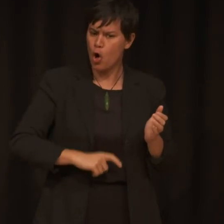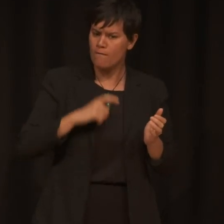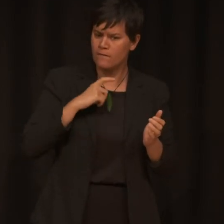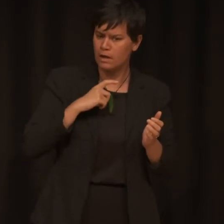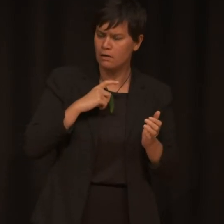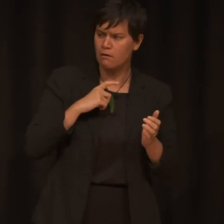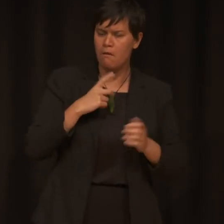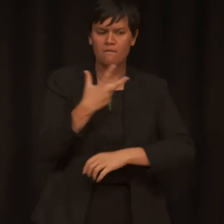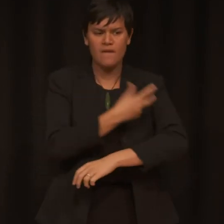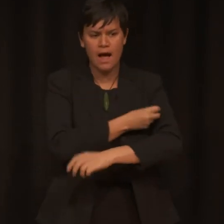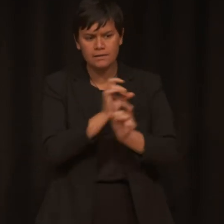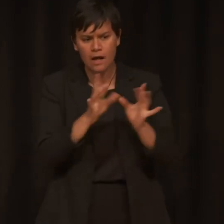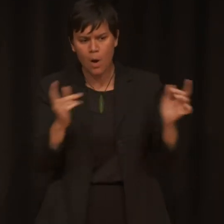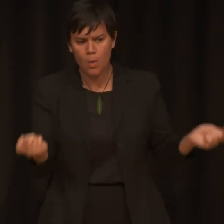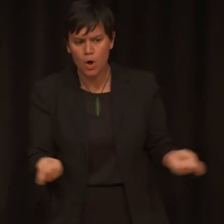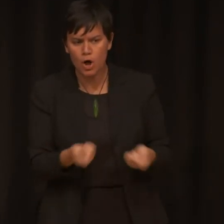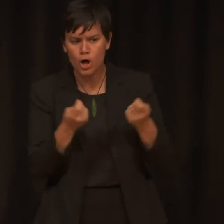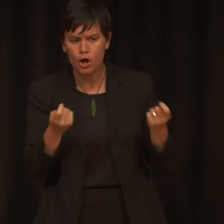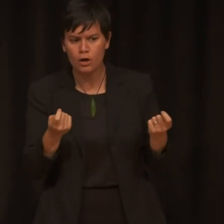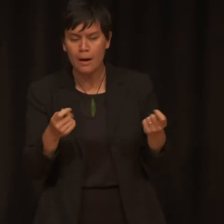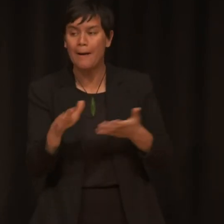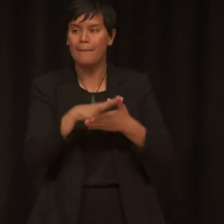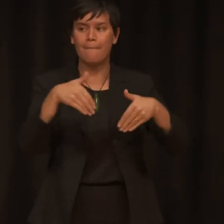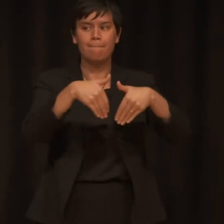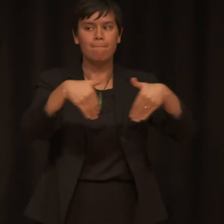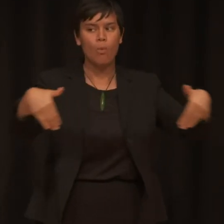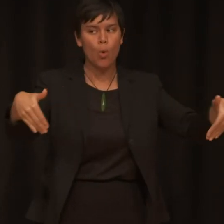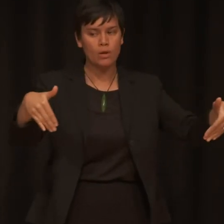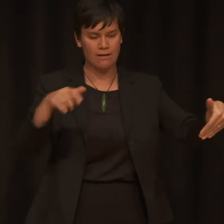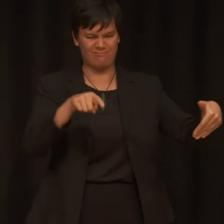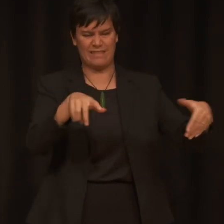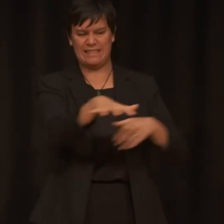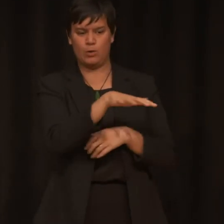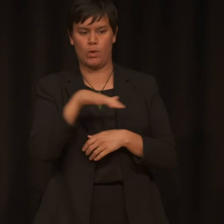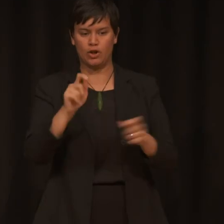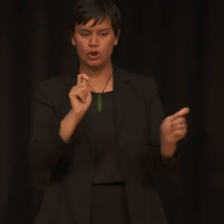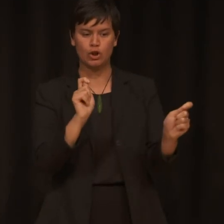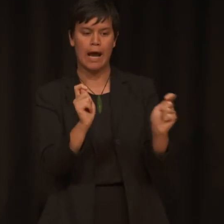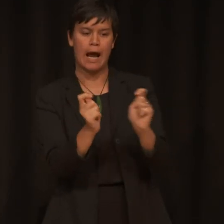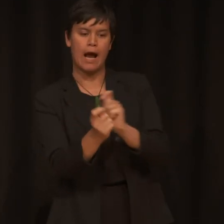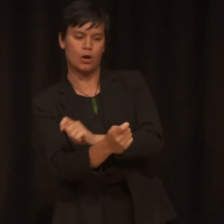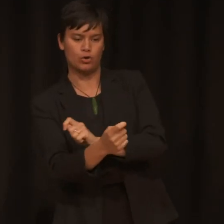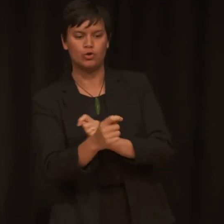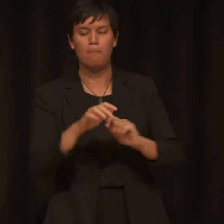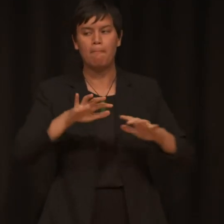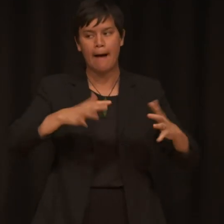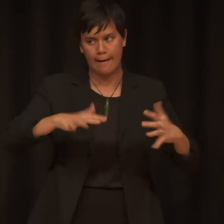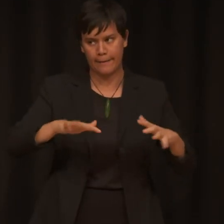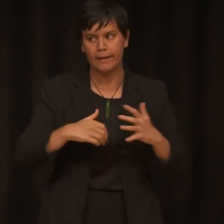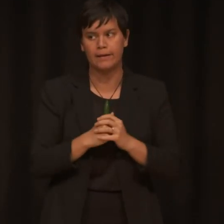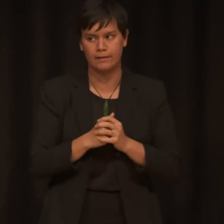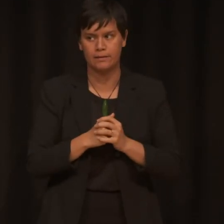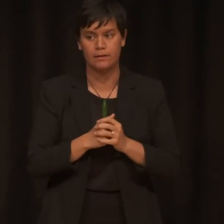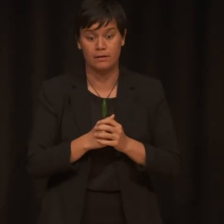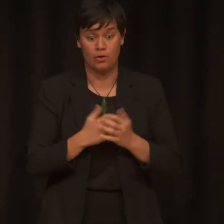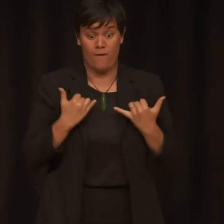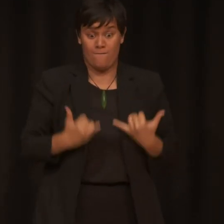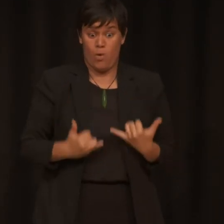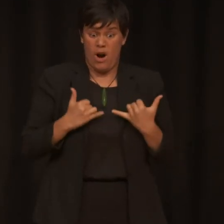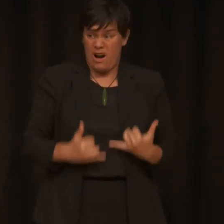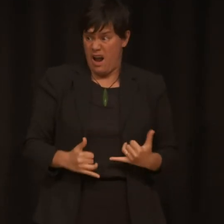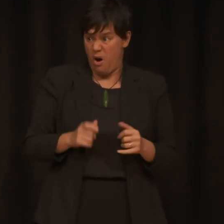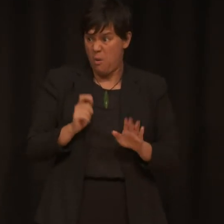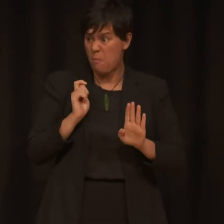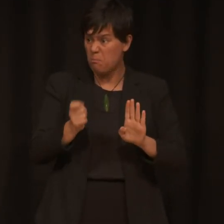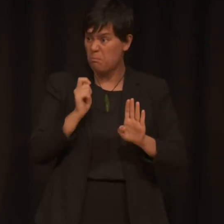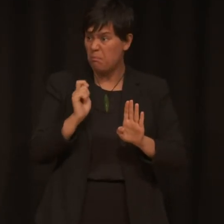border. But in the meantime, the idea of being able, within those timeframes, to build purpose-built facilities that can